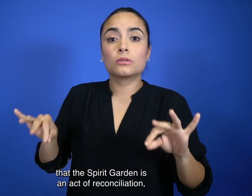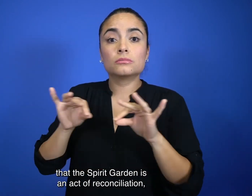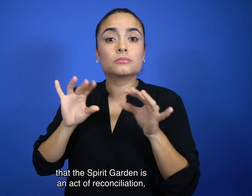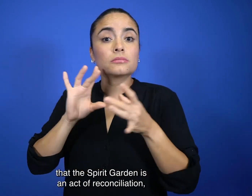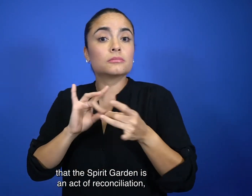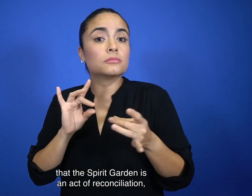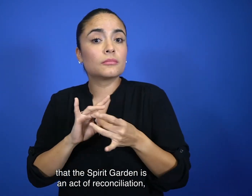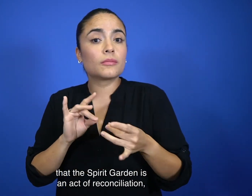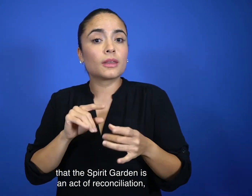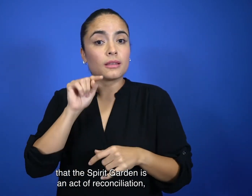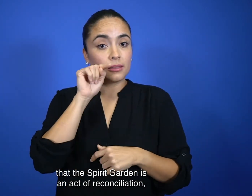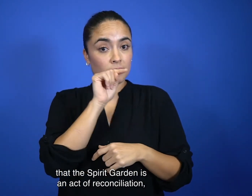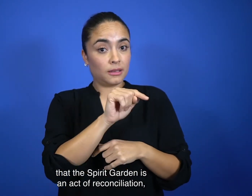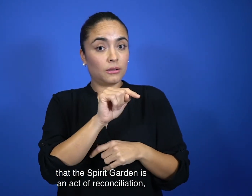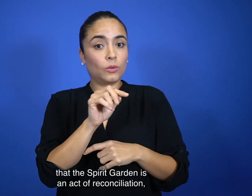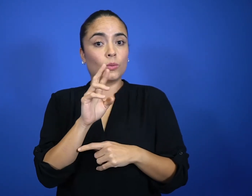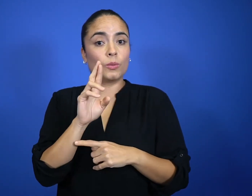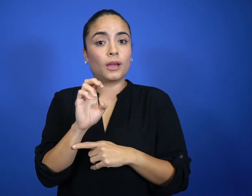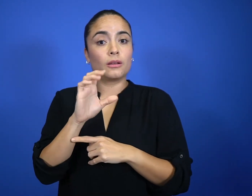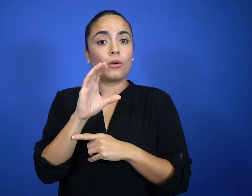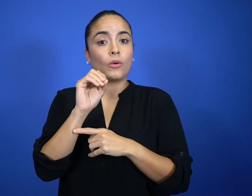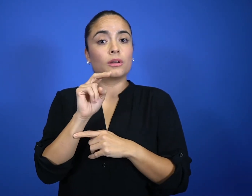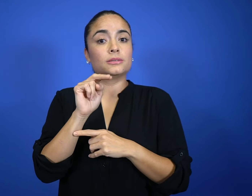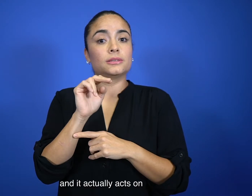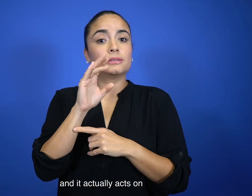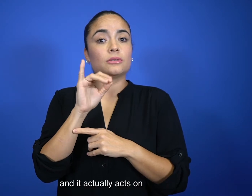of reconciliation. And